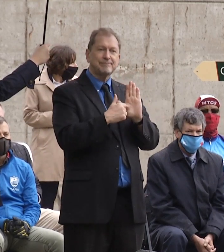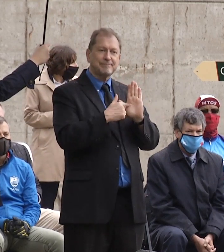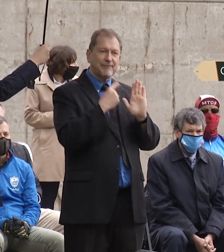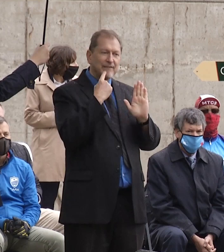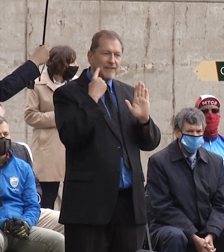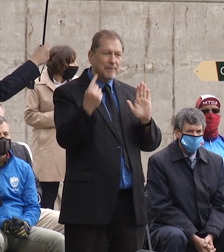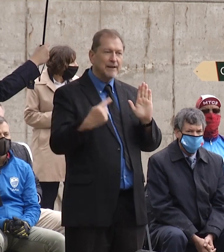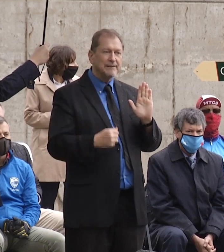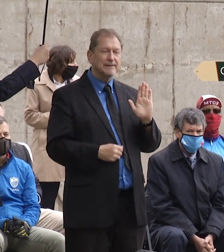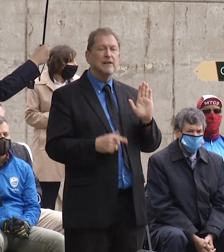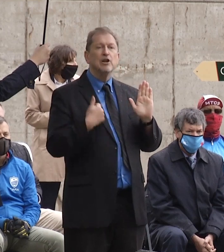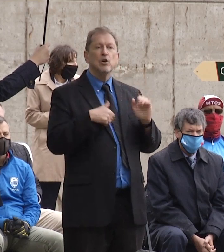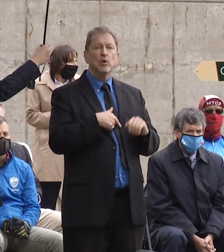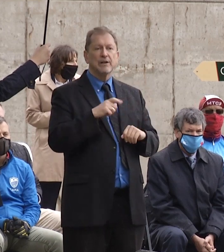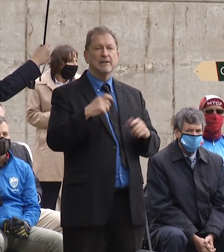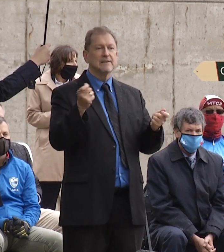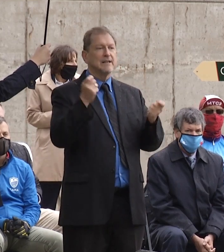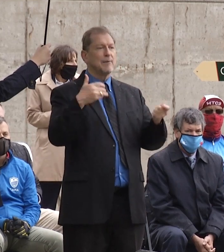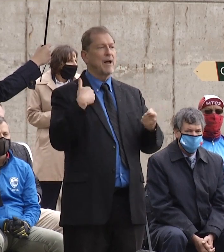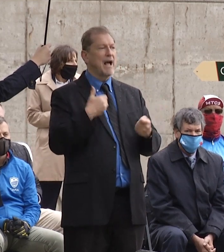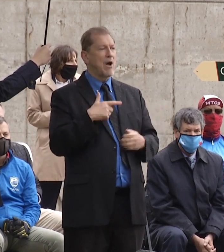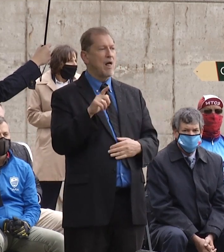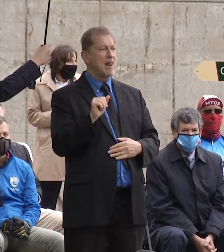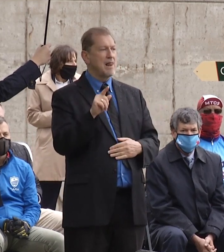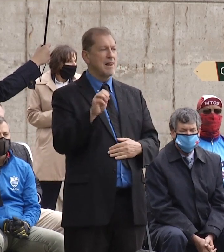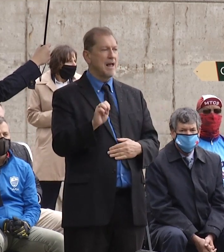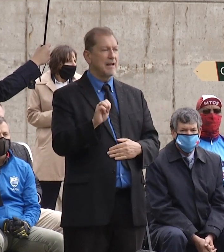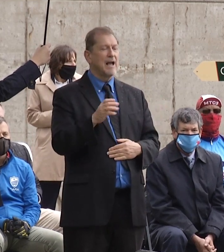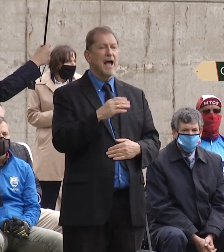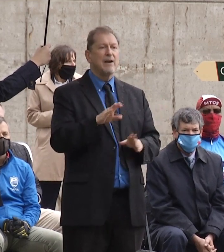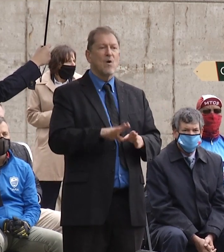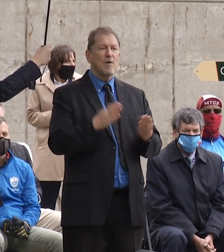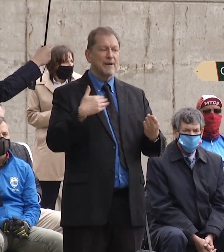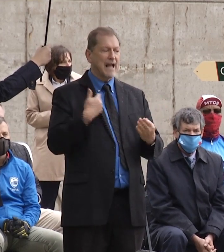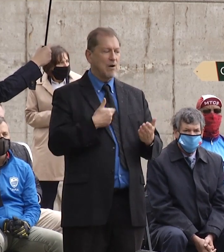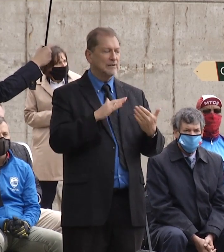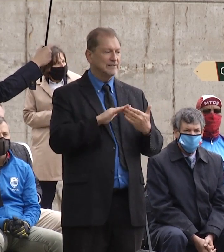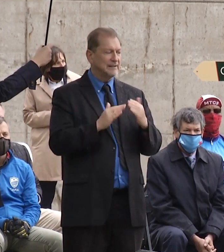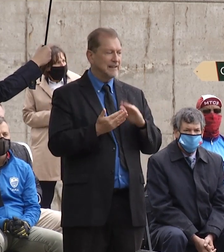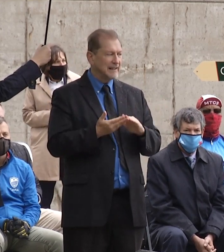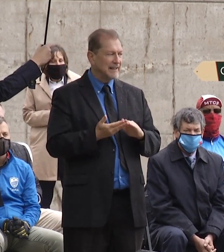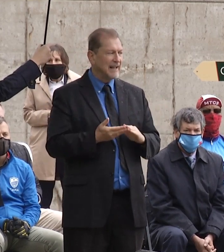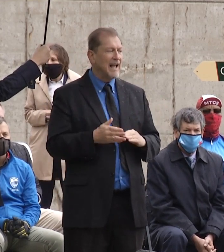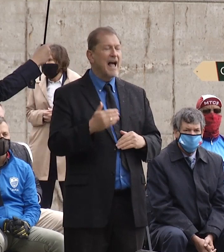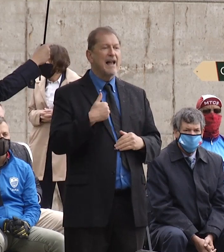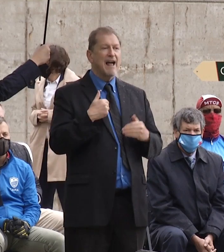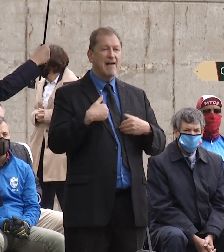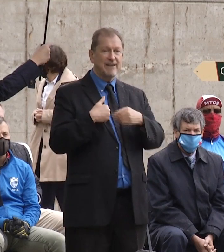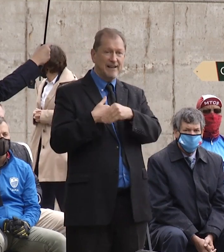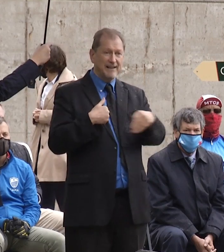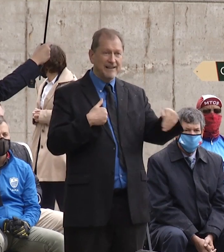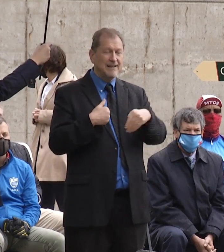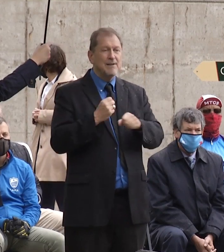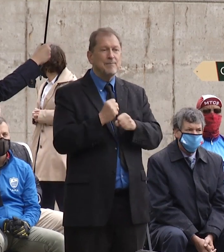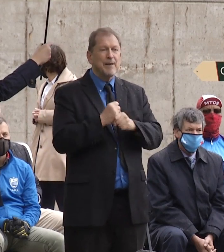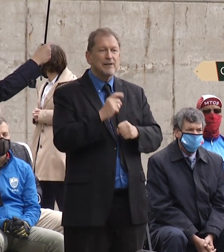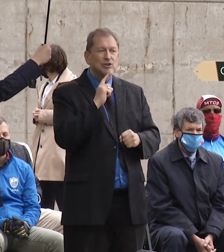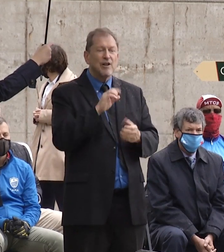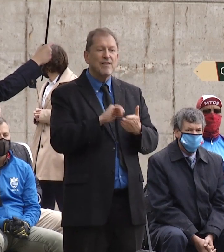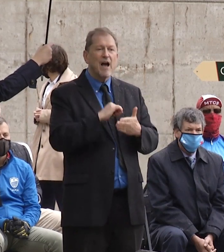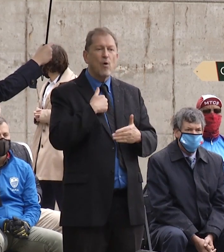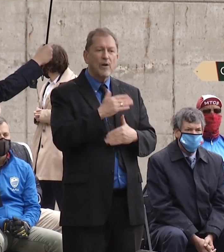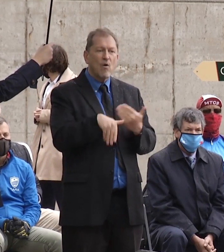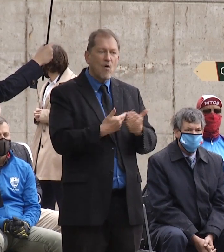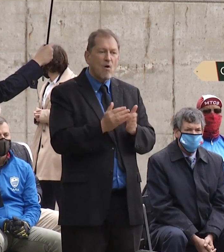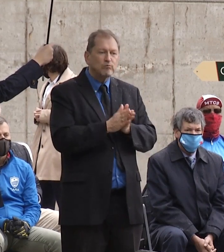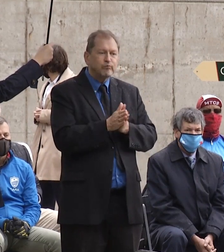to celebrate our lakefront and reopening of our city, and having the lakefront here and making sure that we're doing